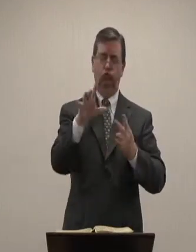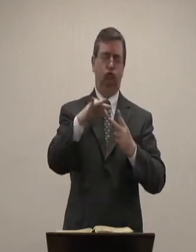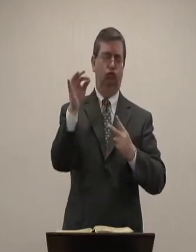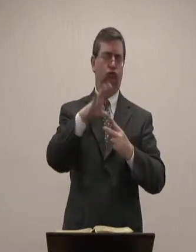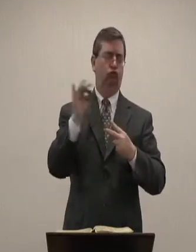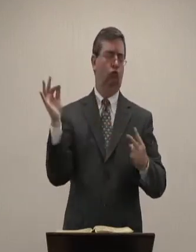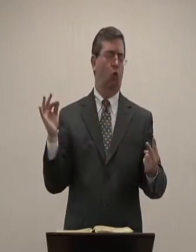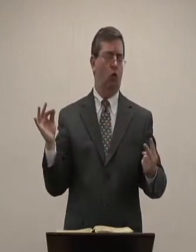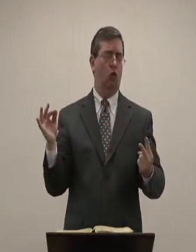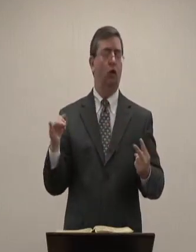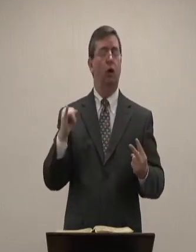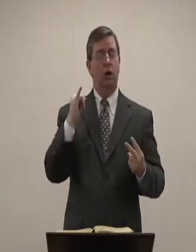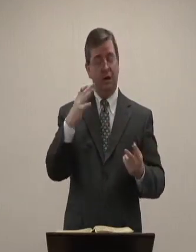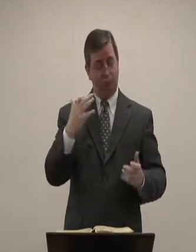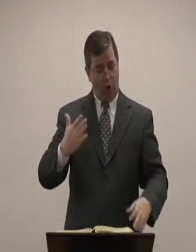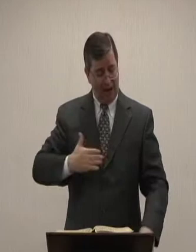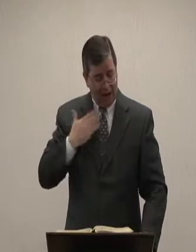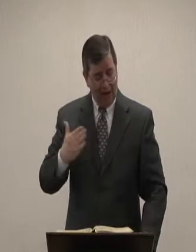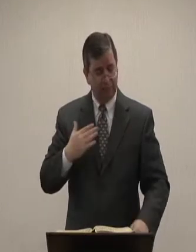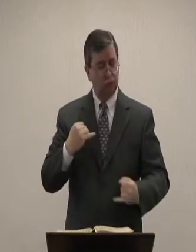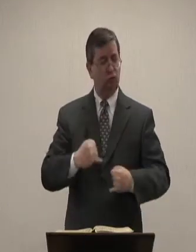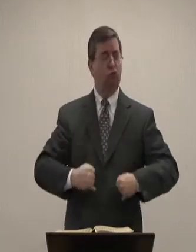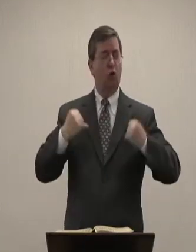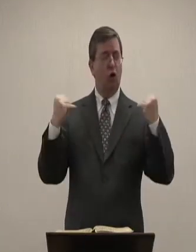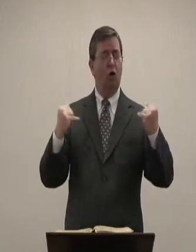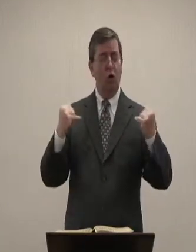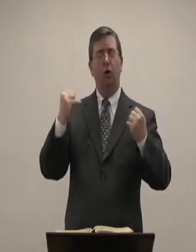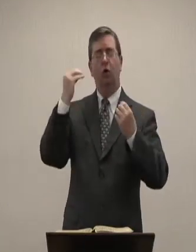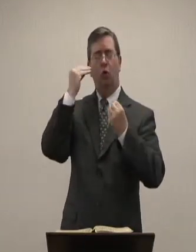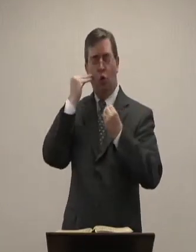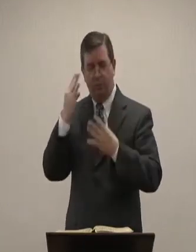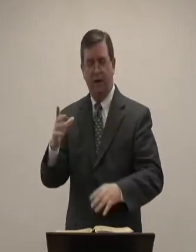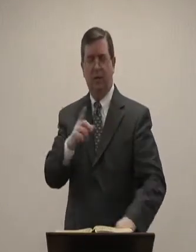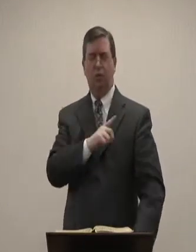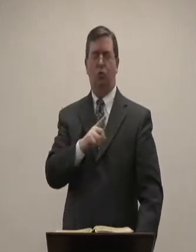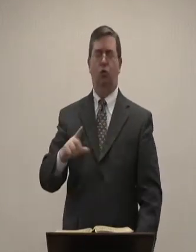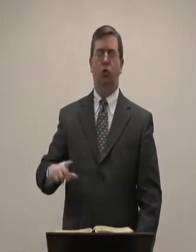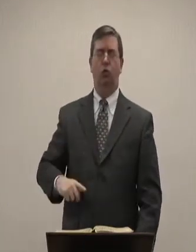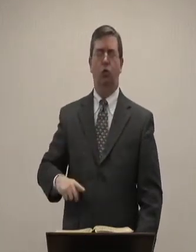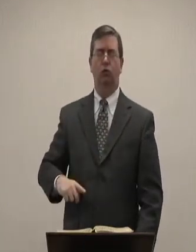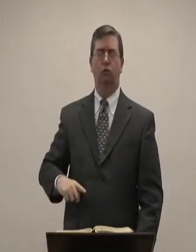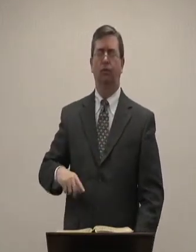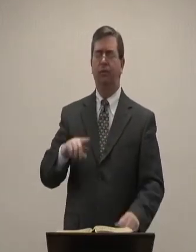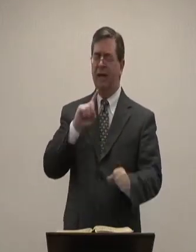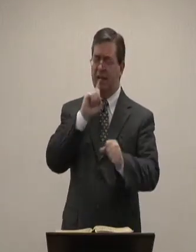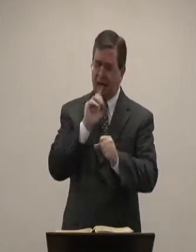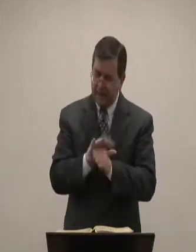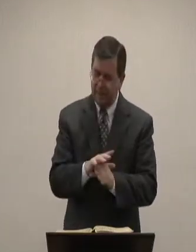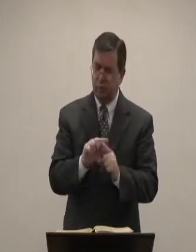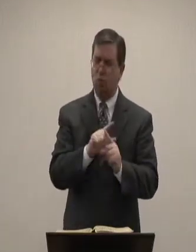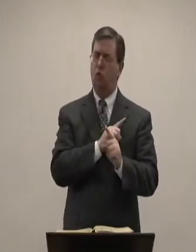God offers us so many choices for us to be able to make.